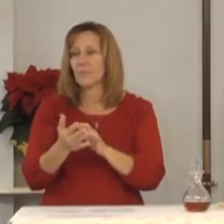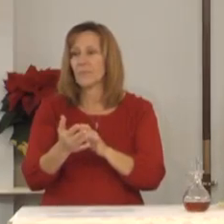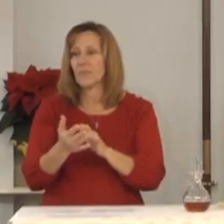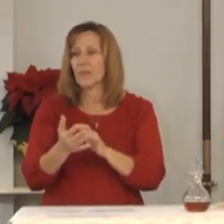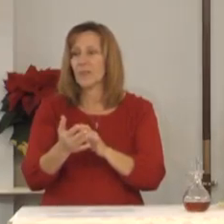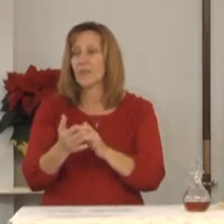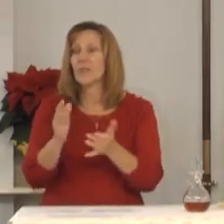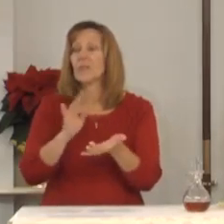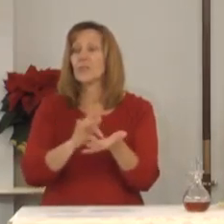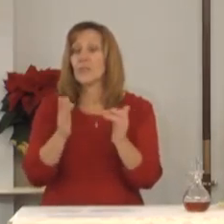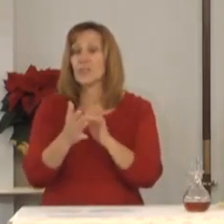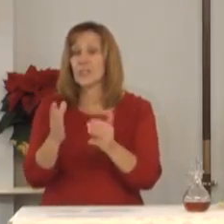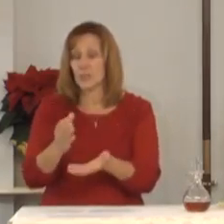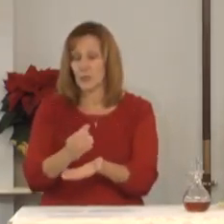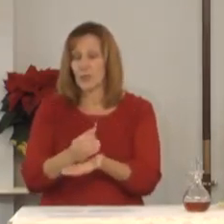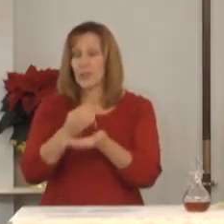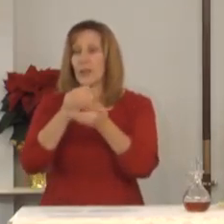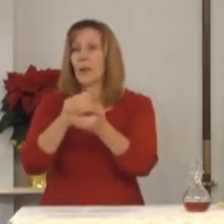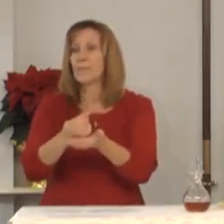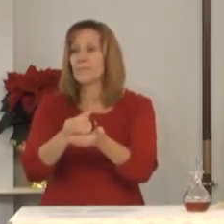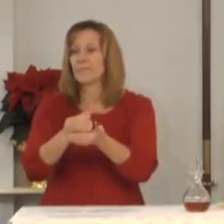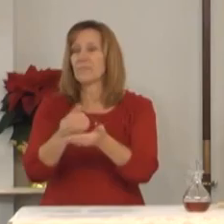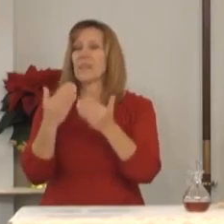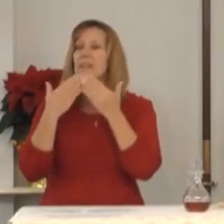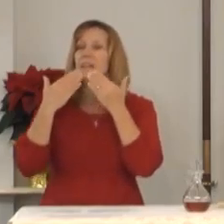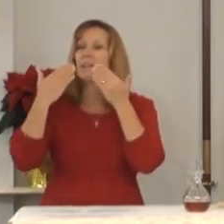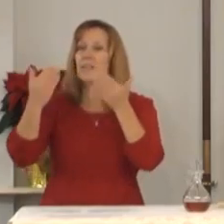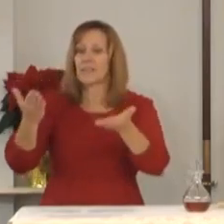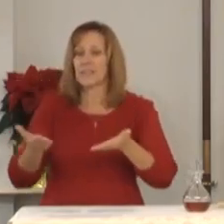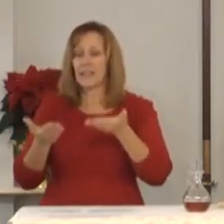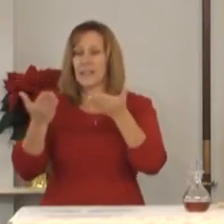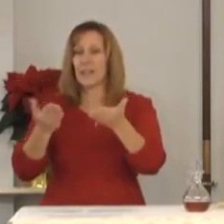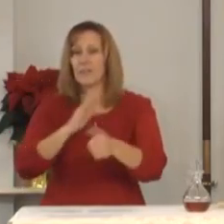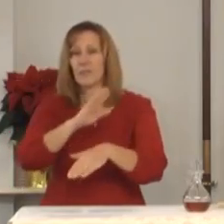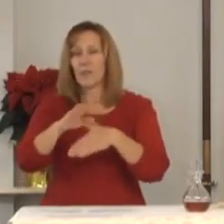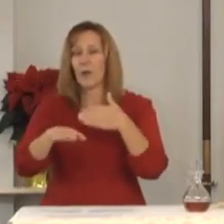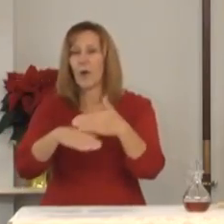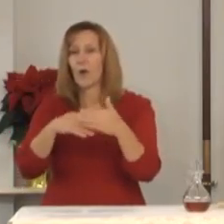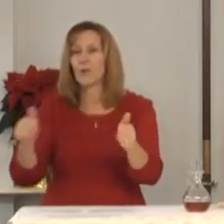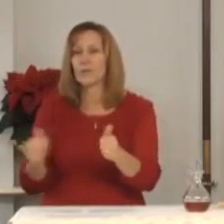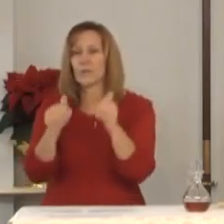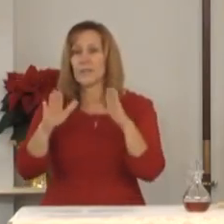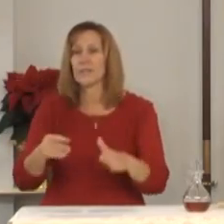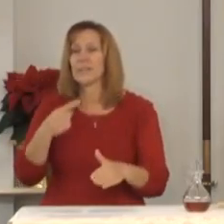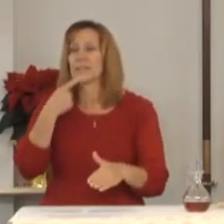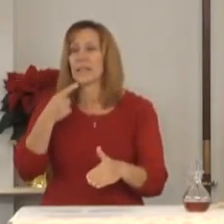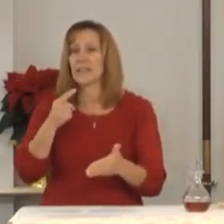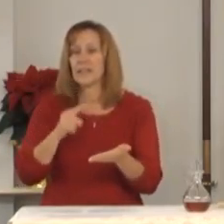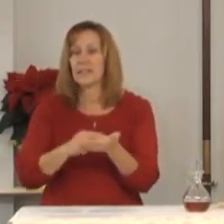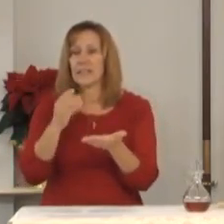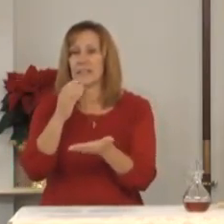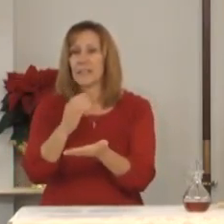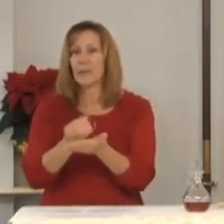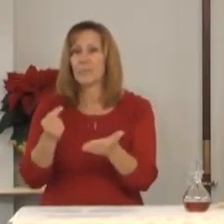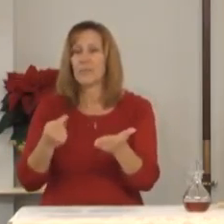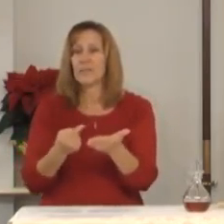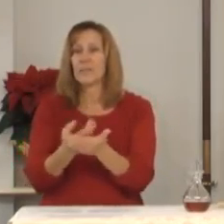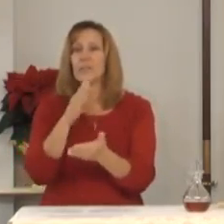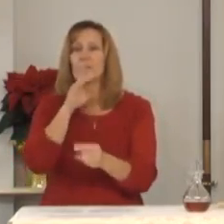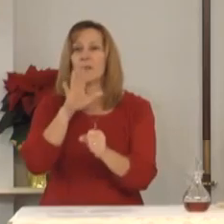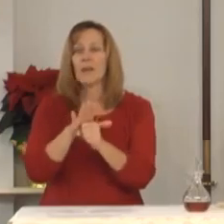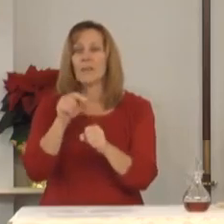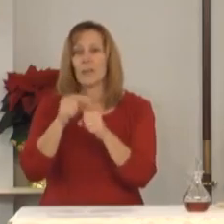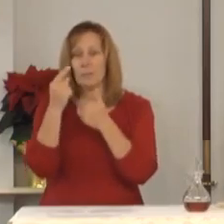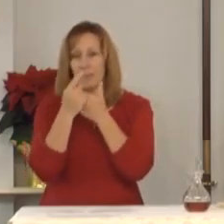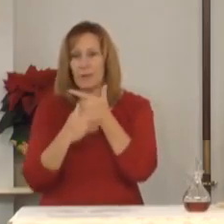Again, after supper, he took the cup, gave thanks, and gave it for all to drink, saying, This cup is the new covenant